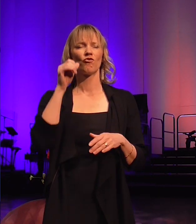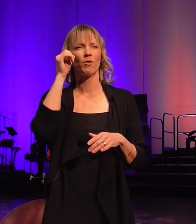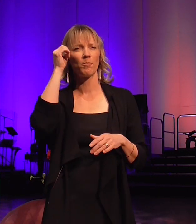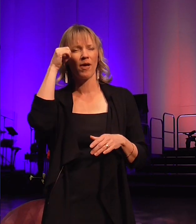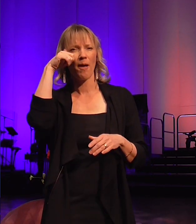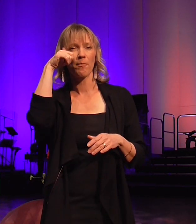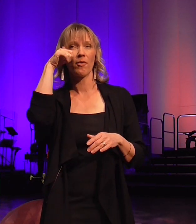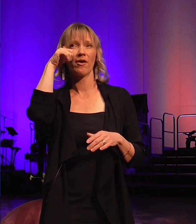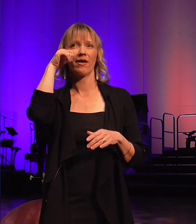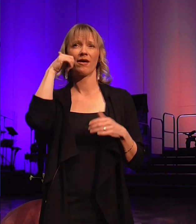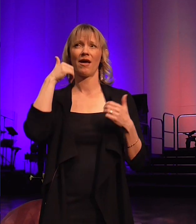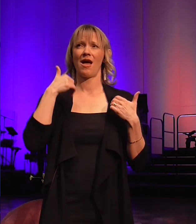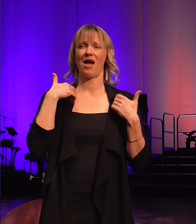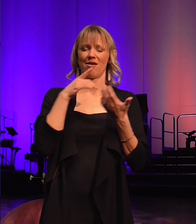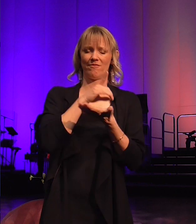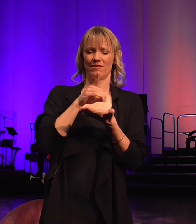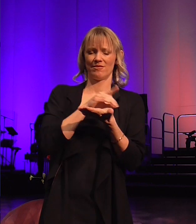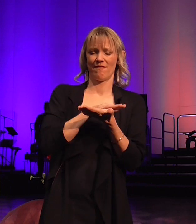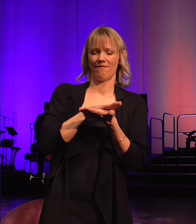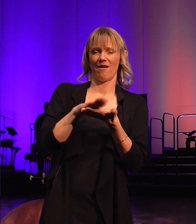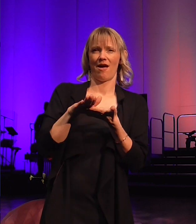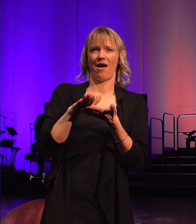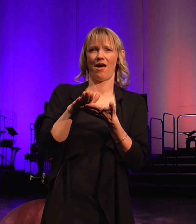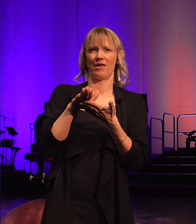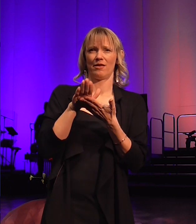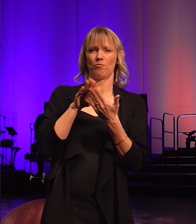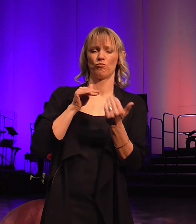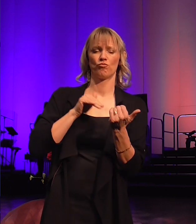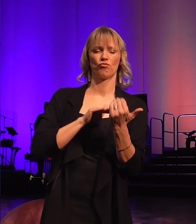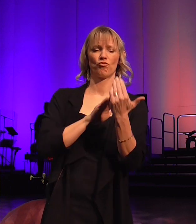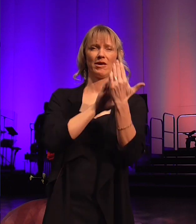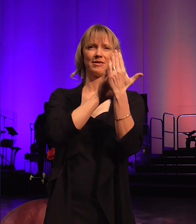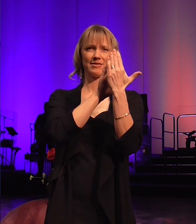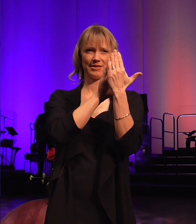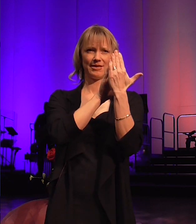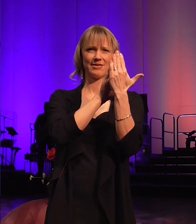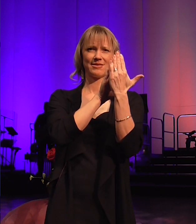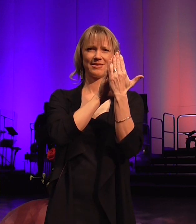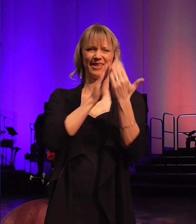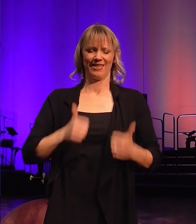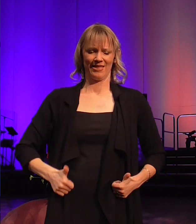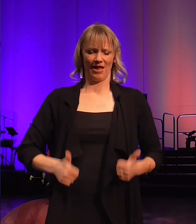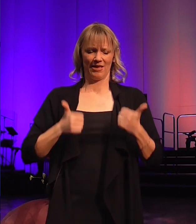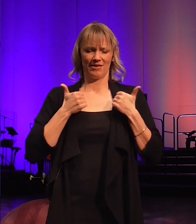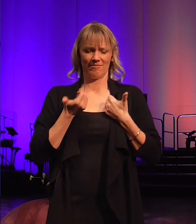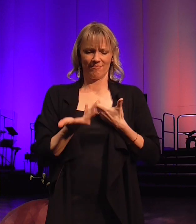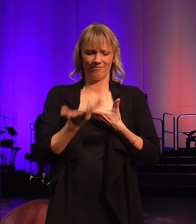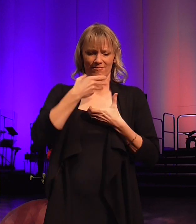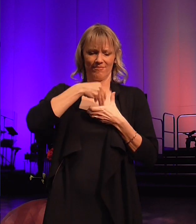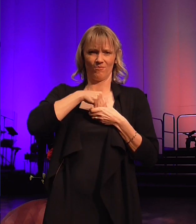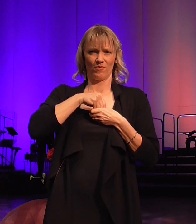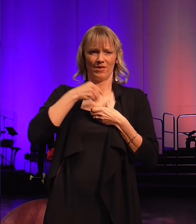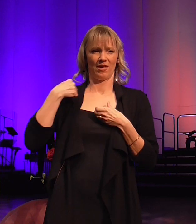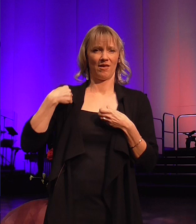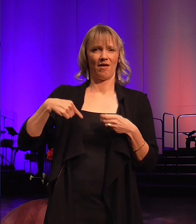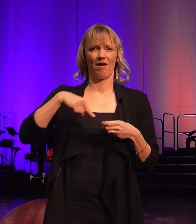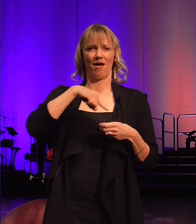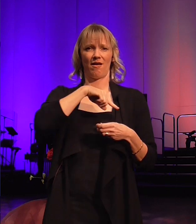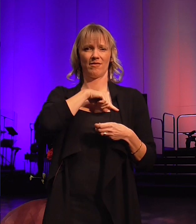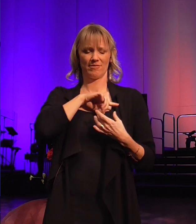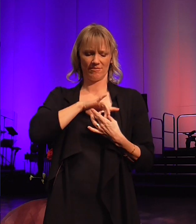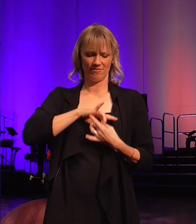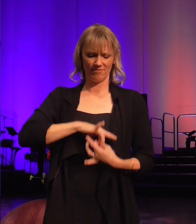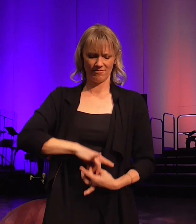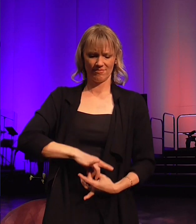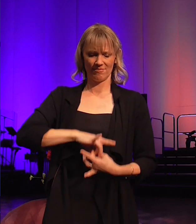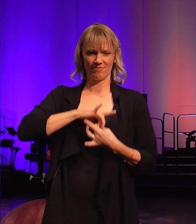that there is a divine presence that exists at our very center. It is our center and